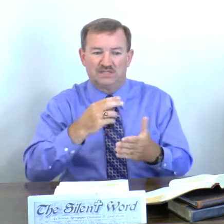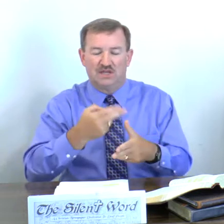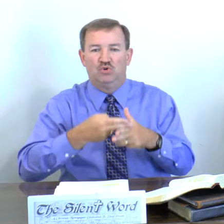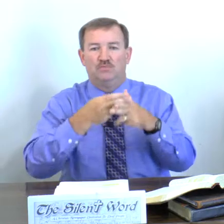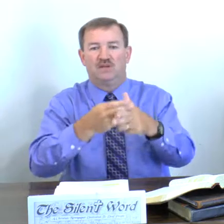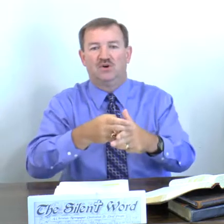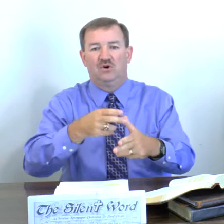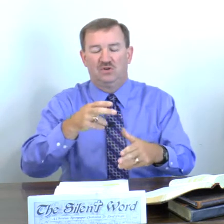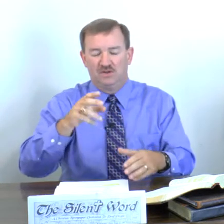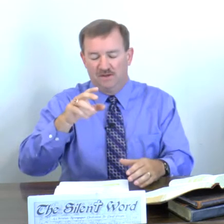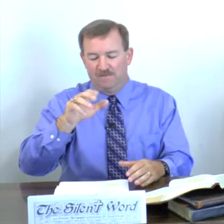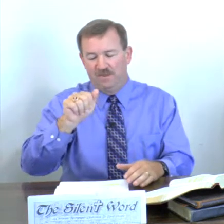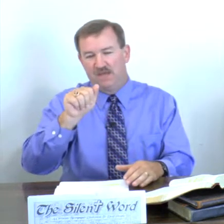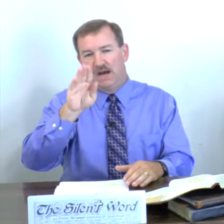it would be called the